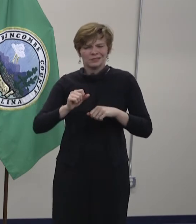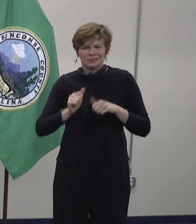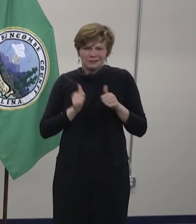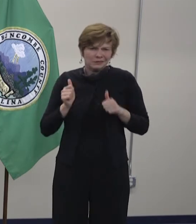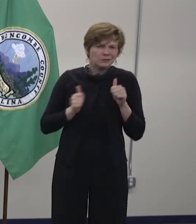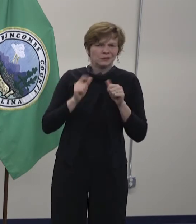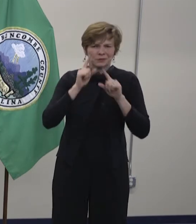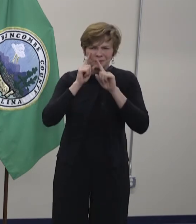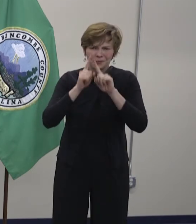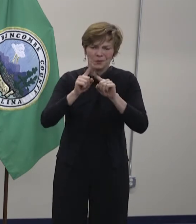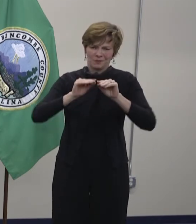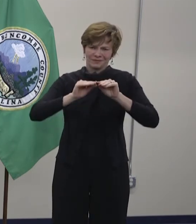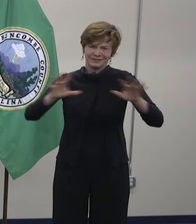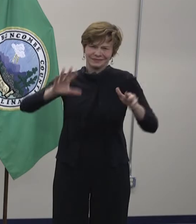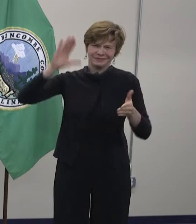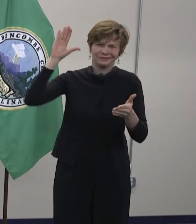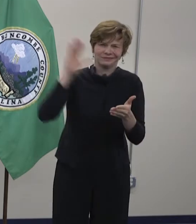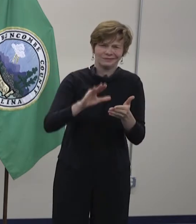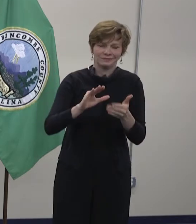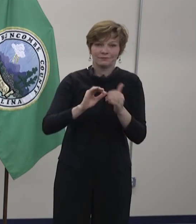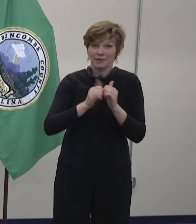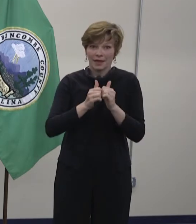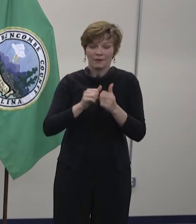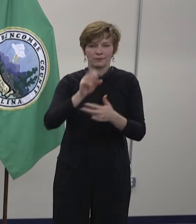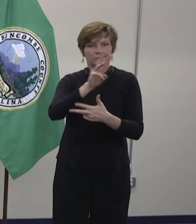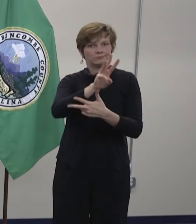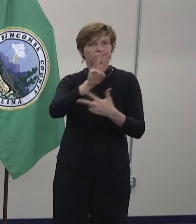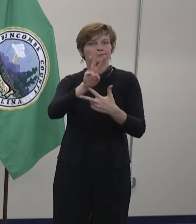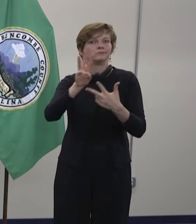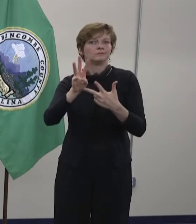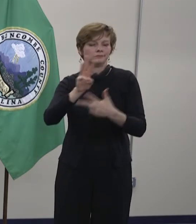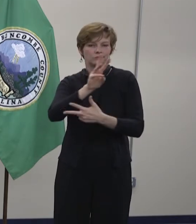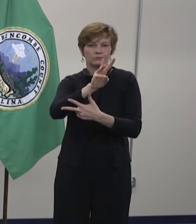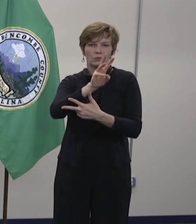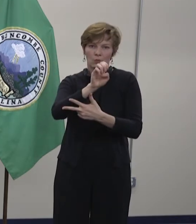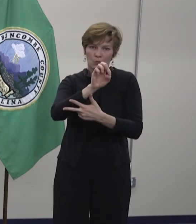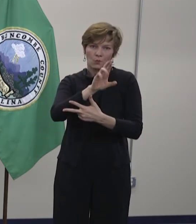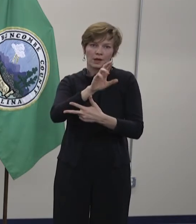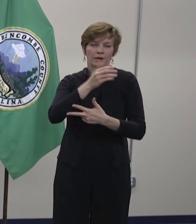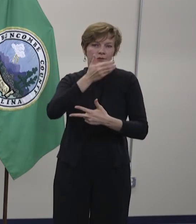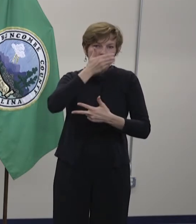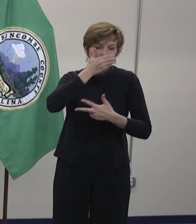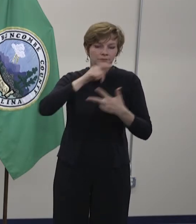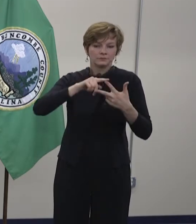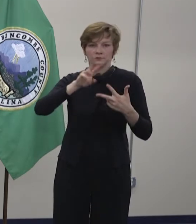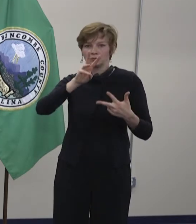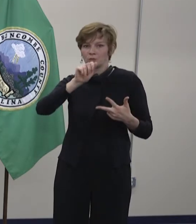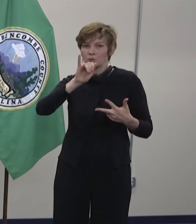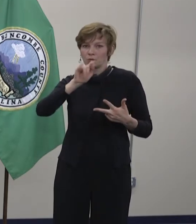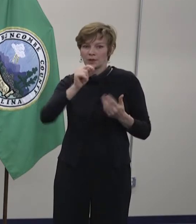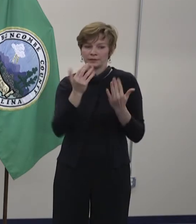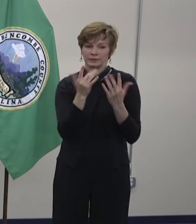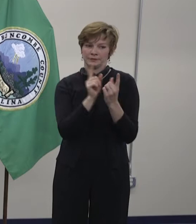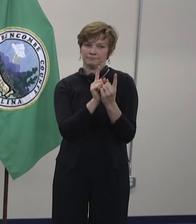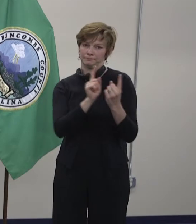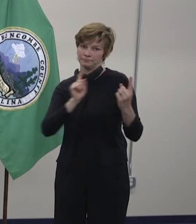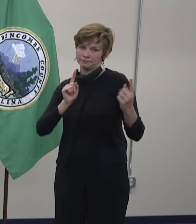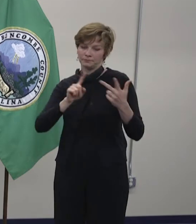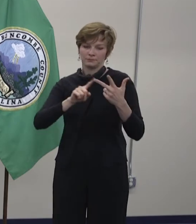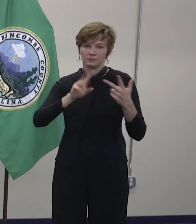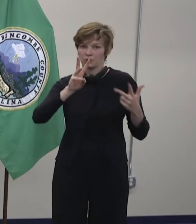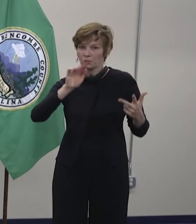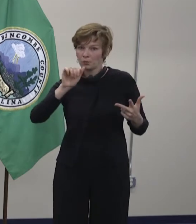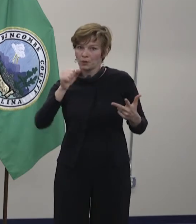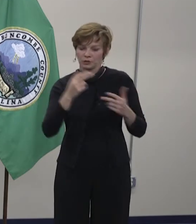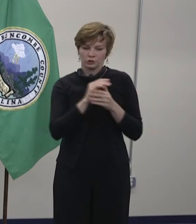3 W's: wear, wait, and wash, and limiting our interactions. Let me be